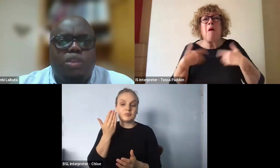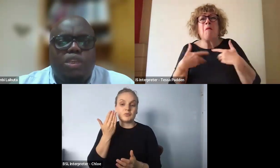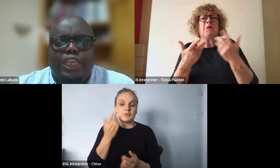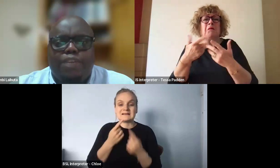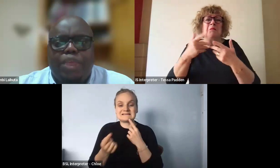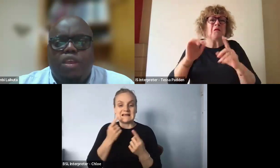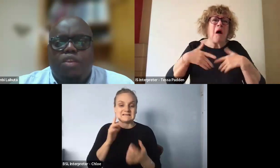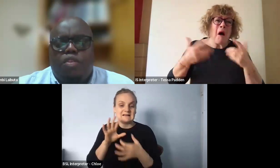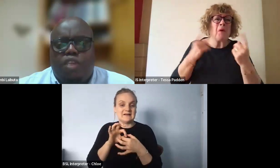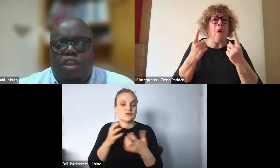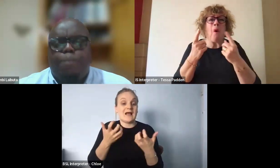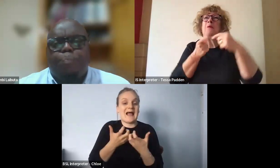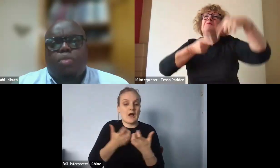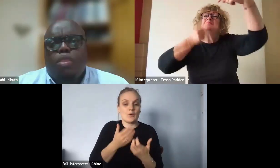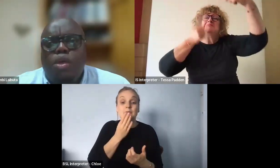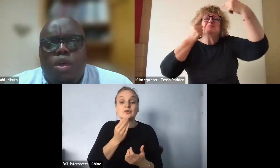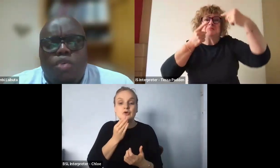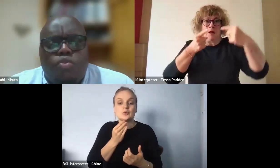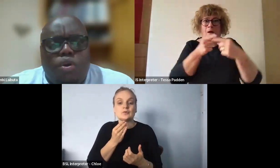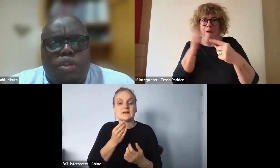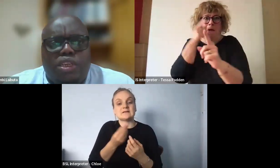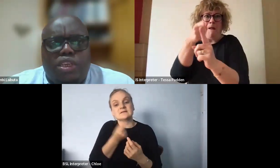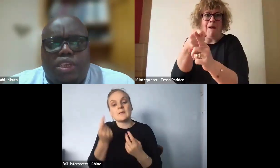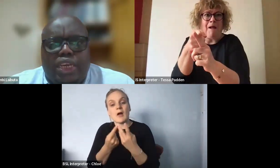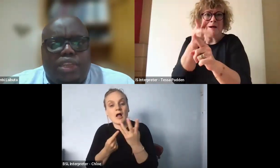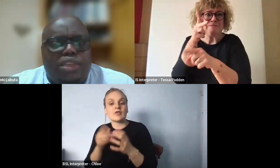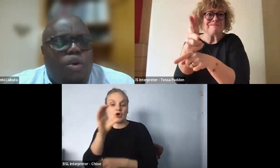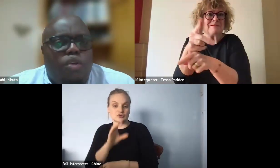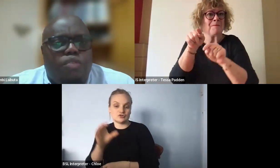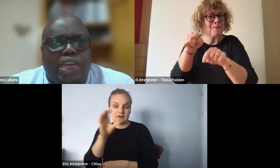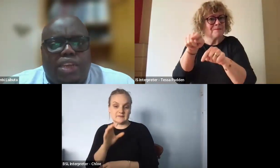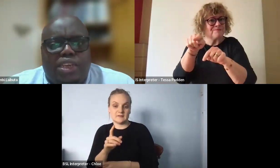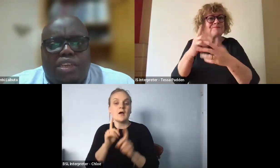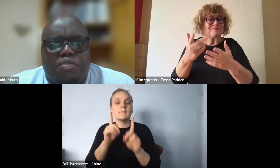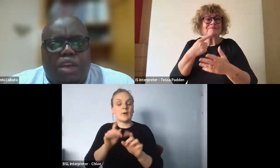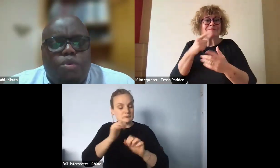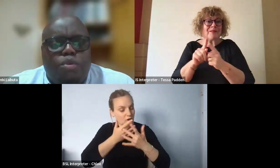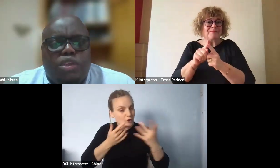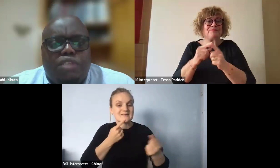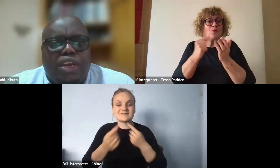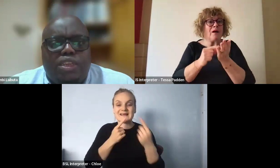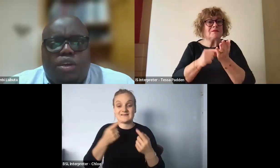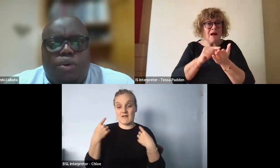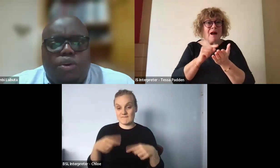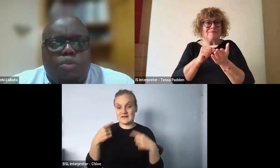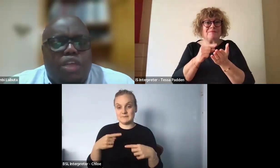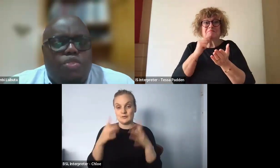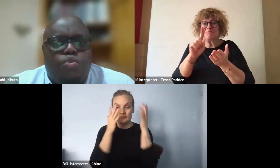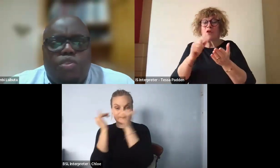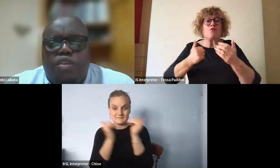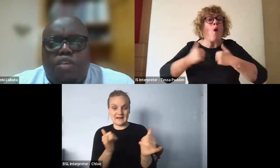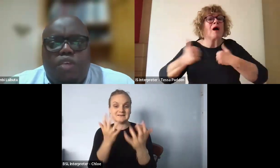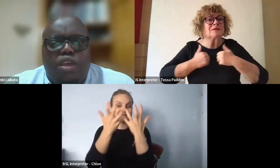been used in Tanzania. So all this just indicates the role of data that is available for surveillance technology,